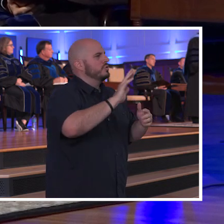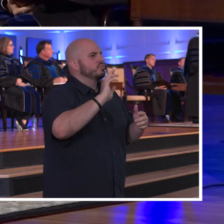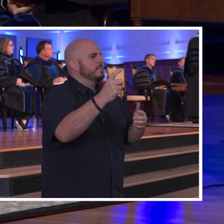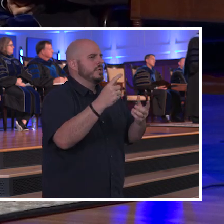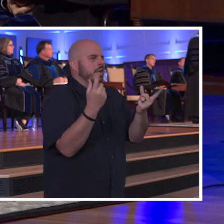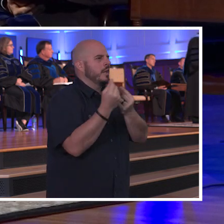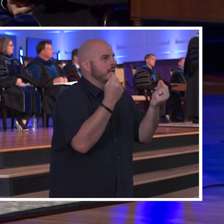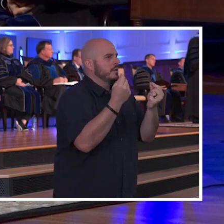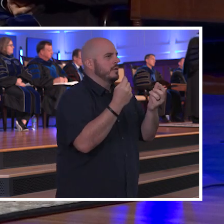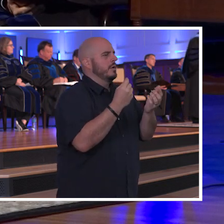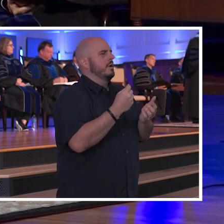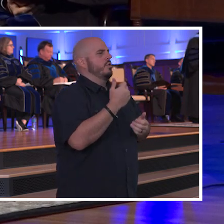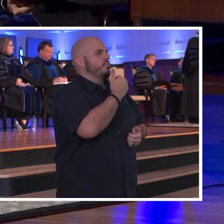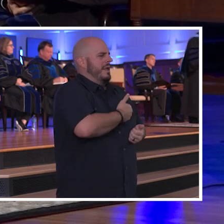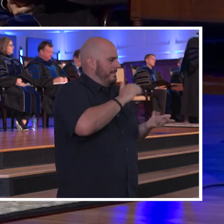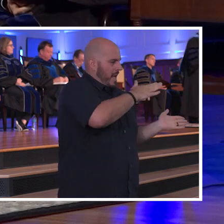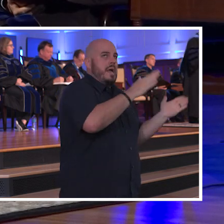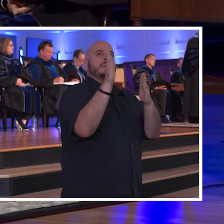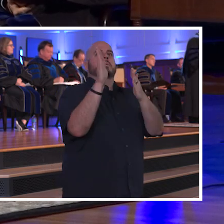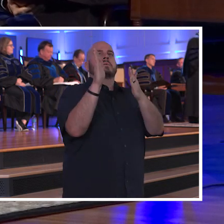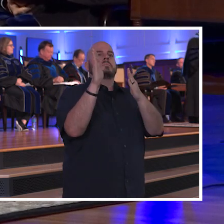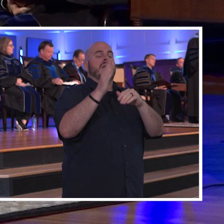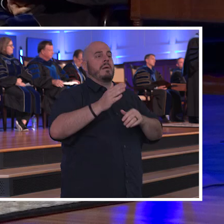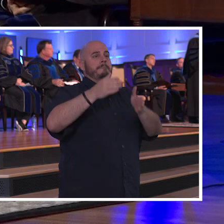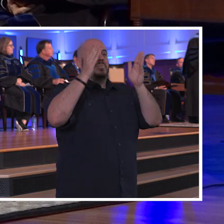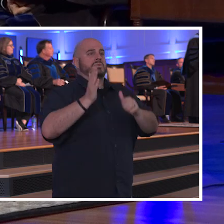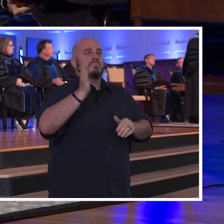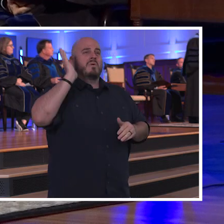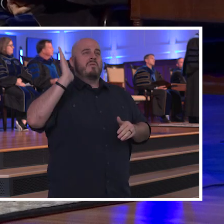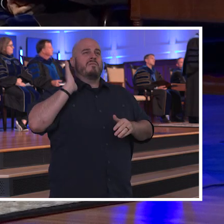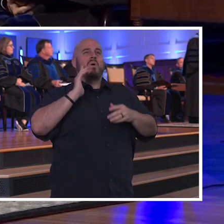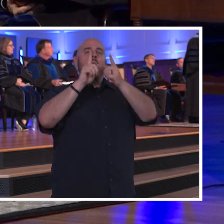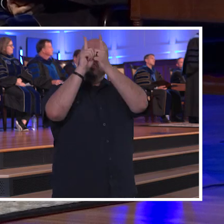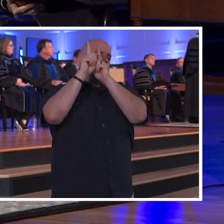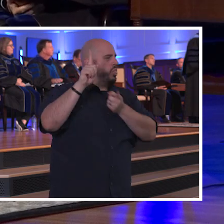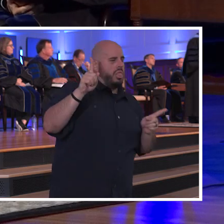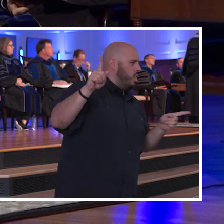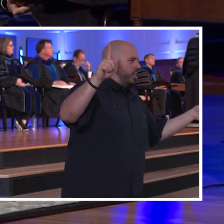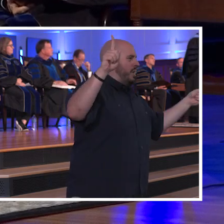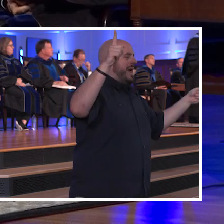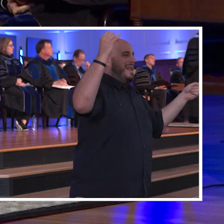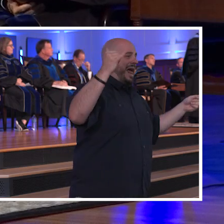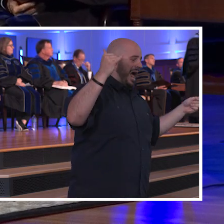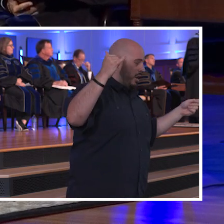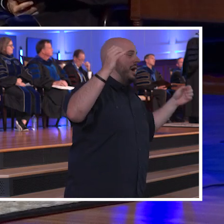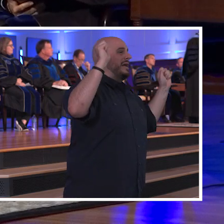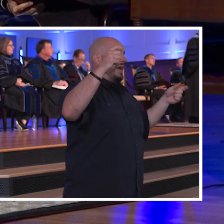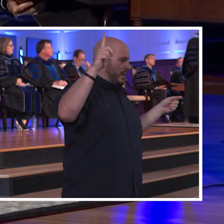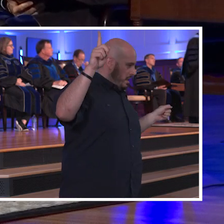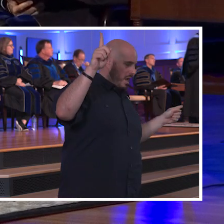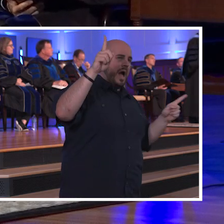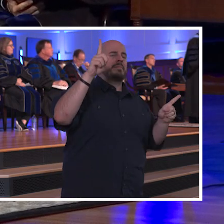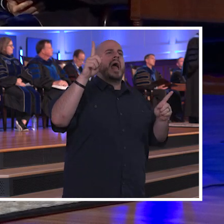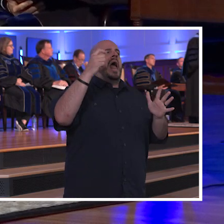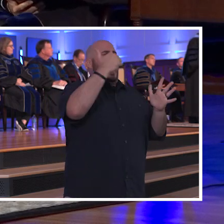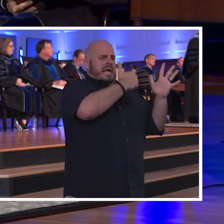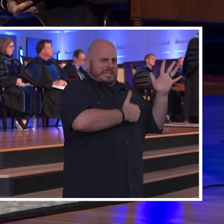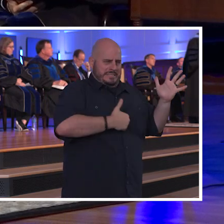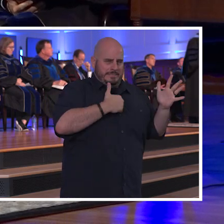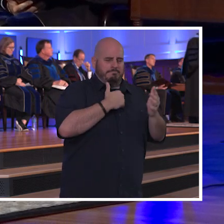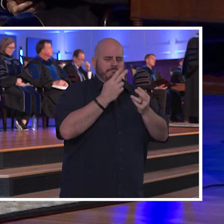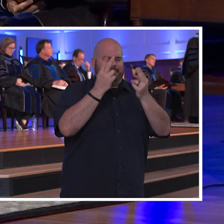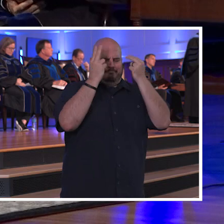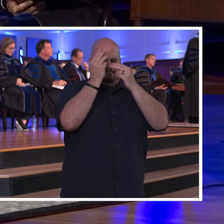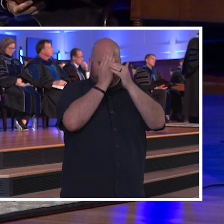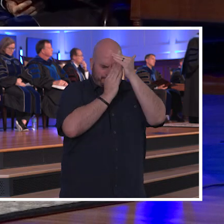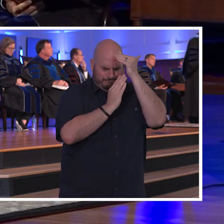as a person previously turned from God in disobedience, so now one can turn to God by humble rejection of self and old